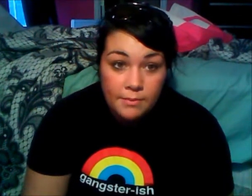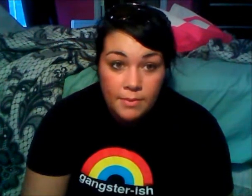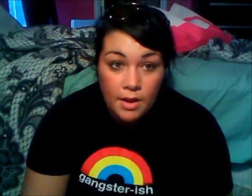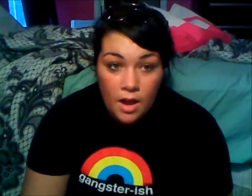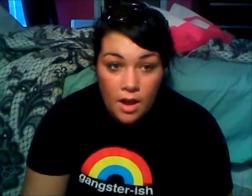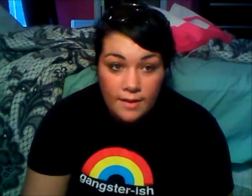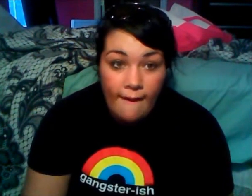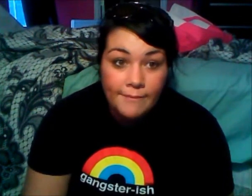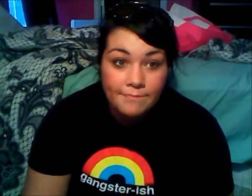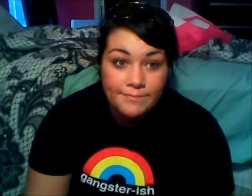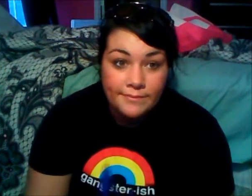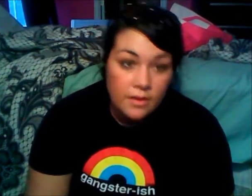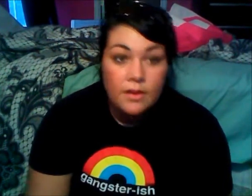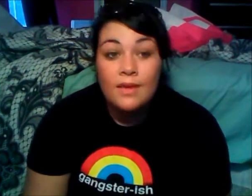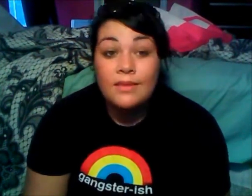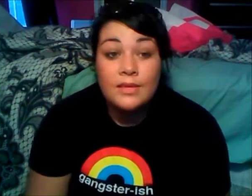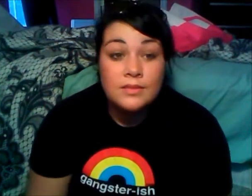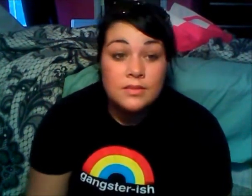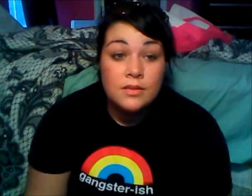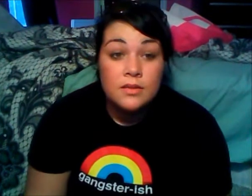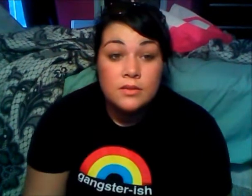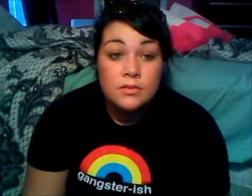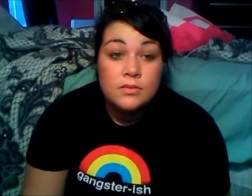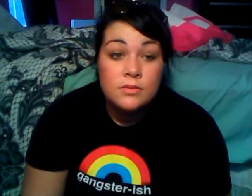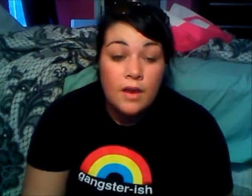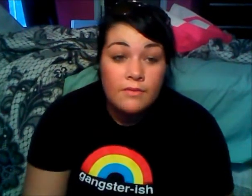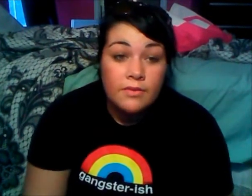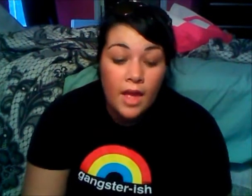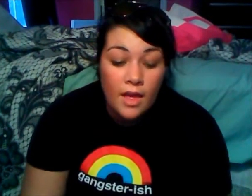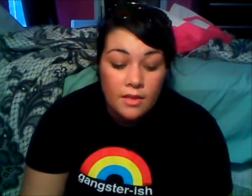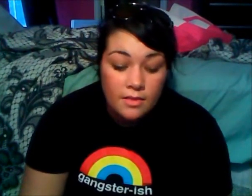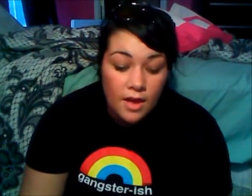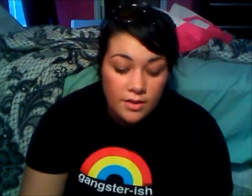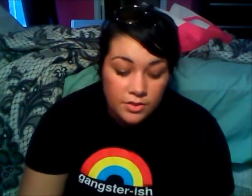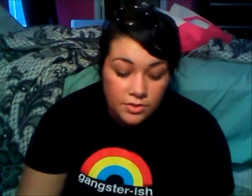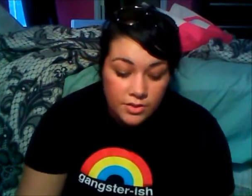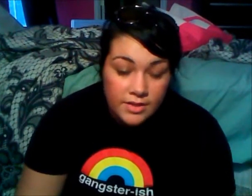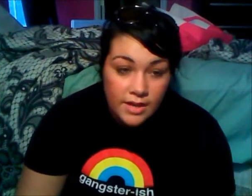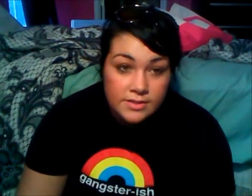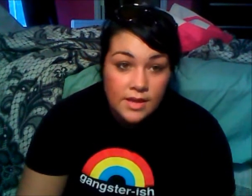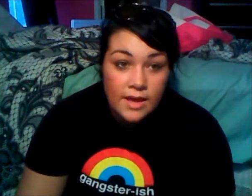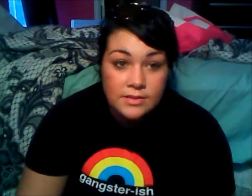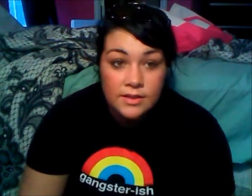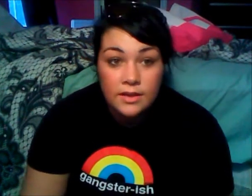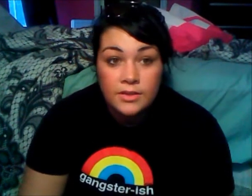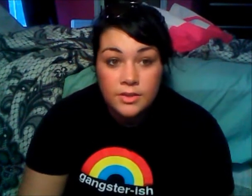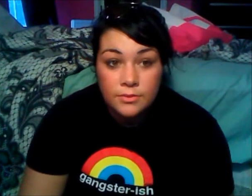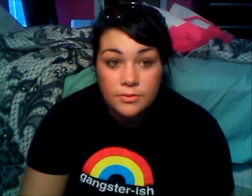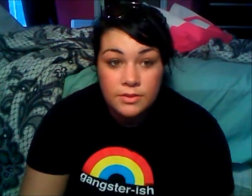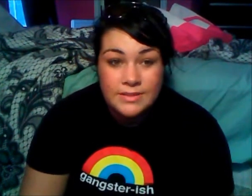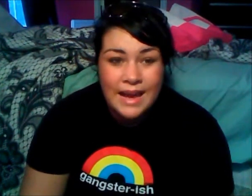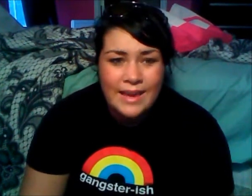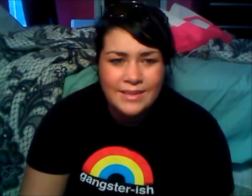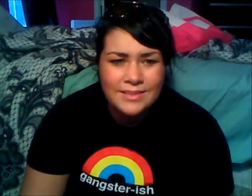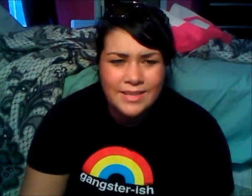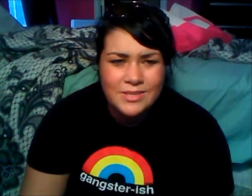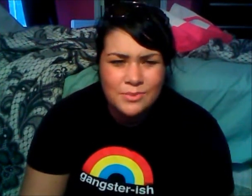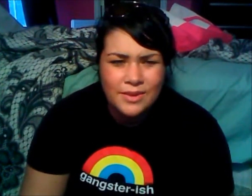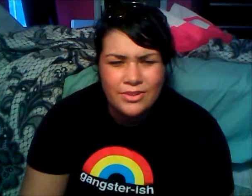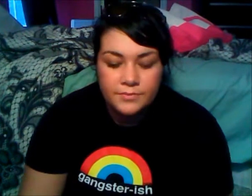But yeah, Elise, do not forget that the dice has landed on you, the die, dice, whatever, and